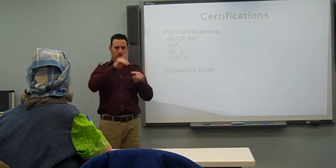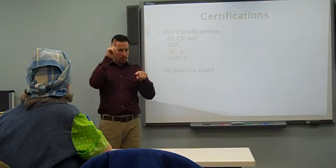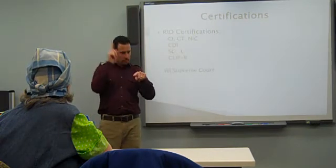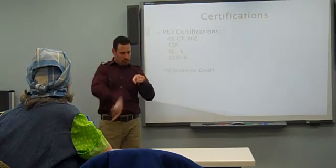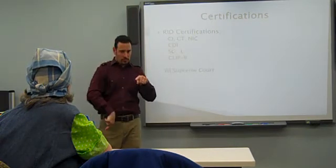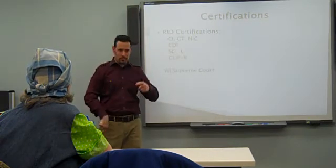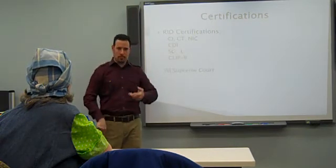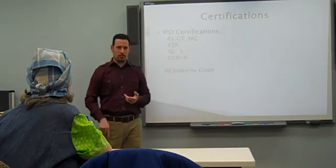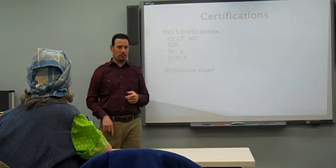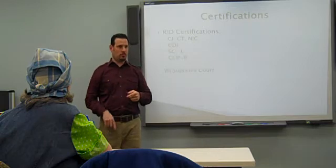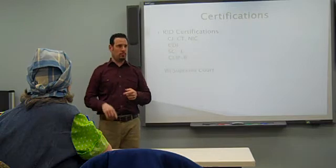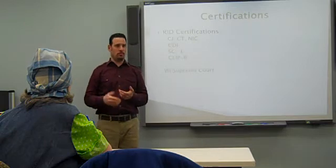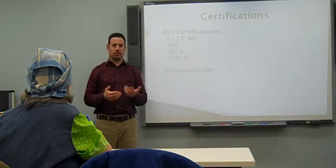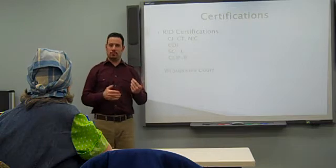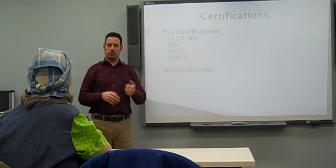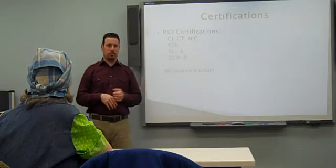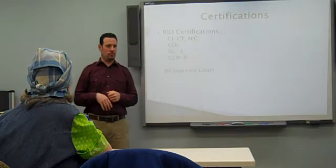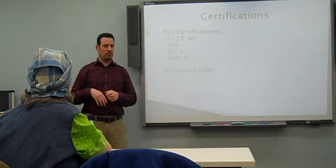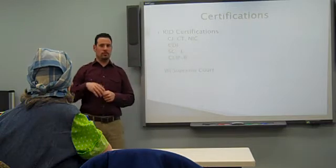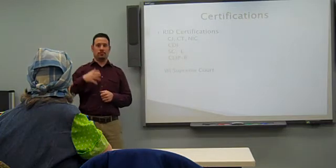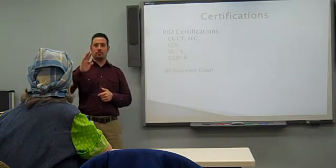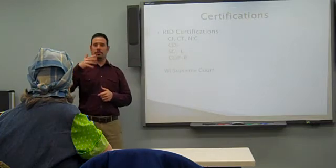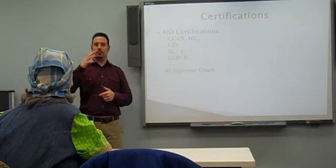They can't live close to a school area. Nope.